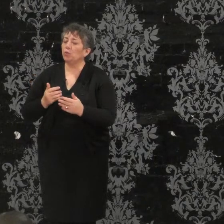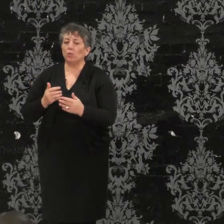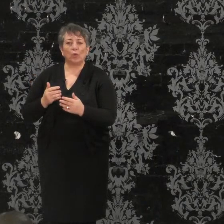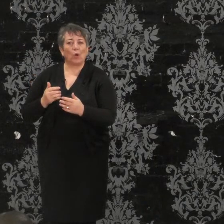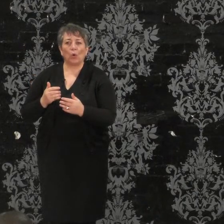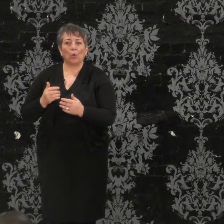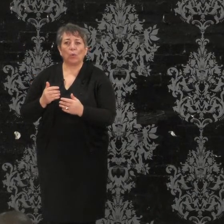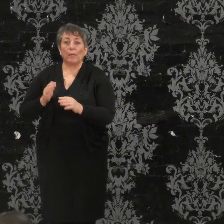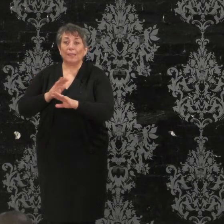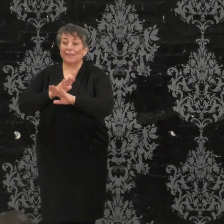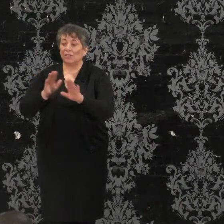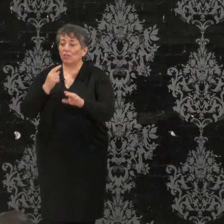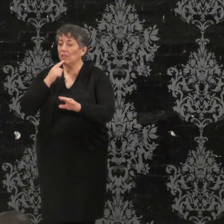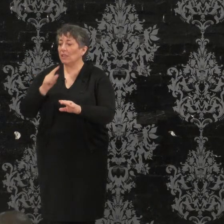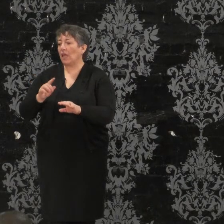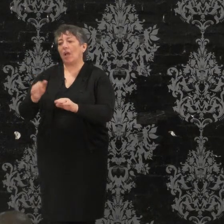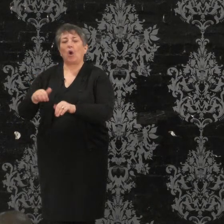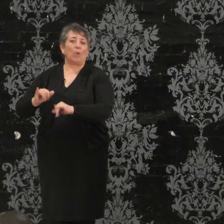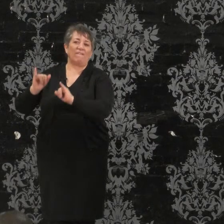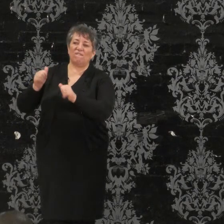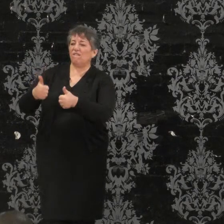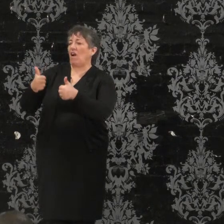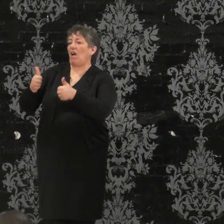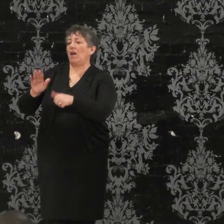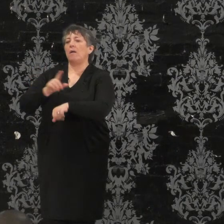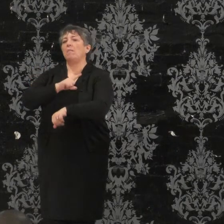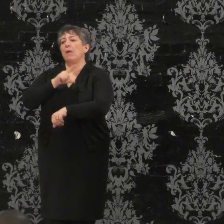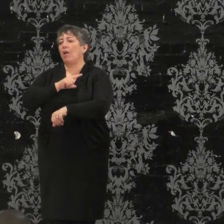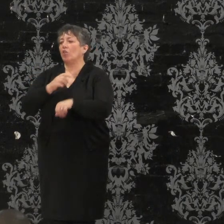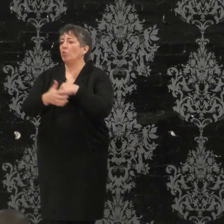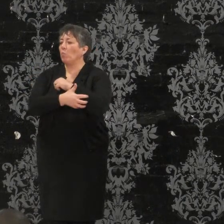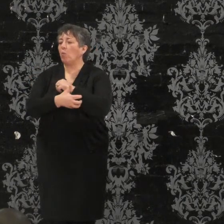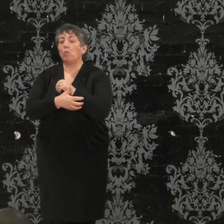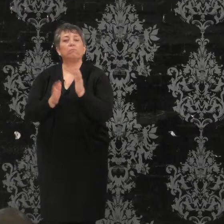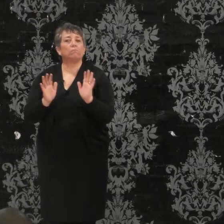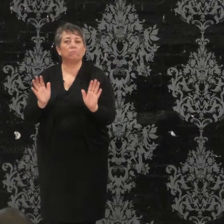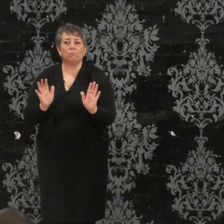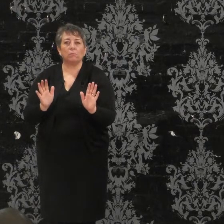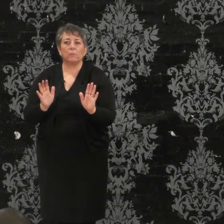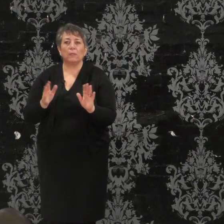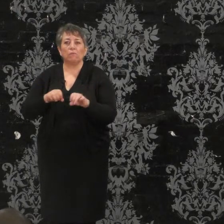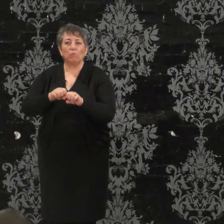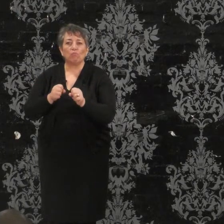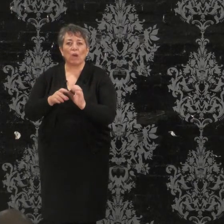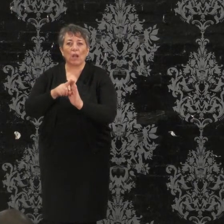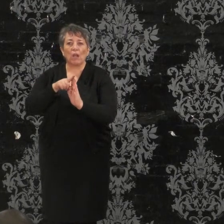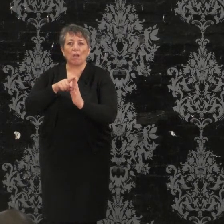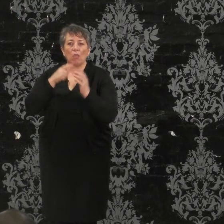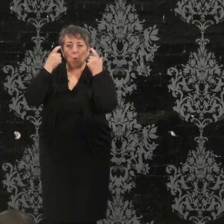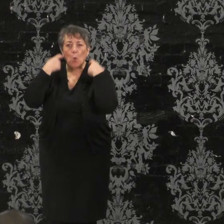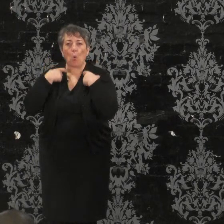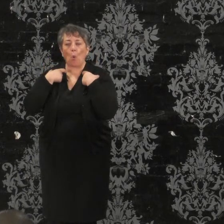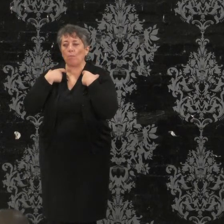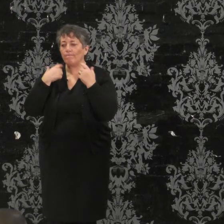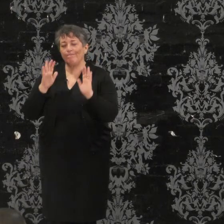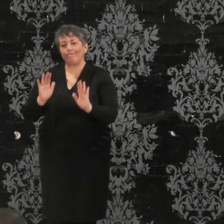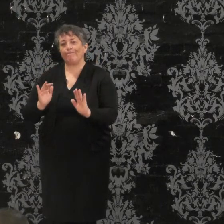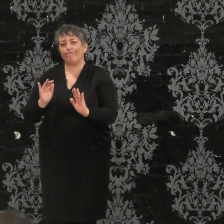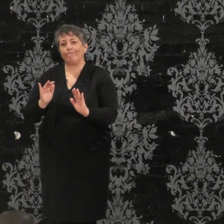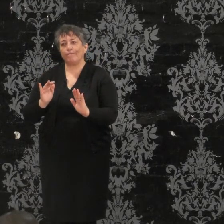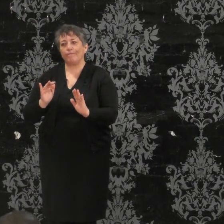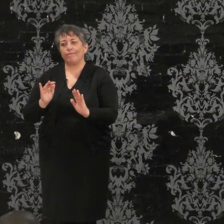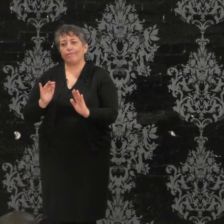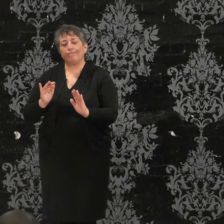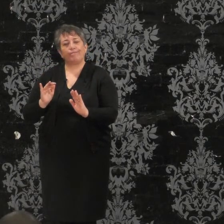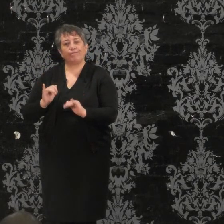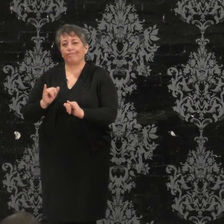an excuse for breaking the law. Most people growing up in poverty, no matter how desperate, never end up getting